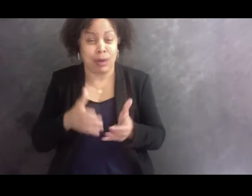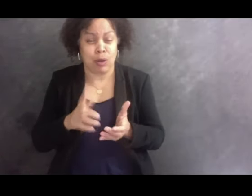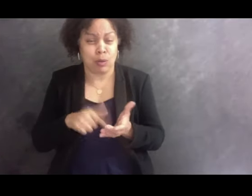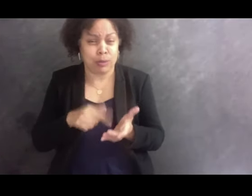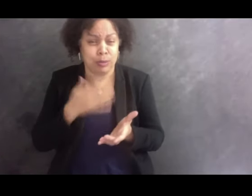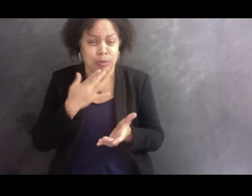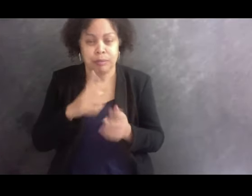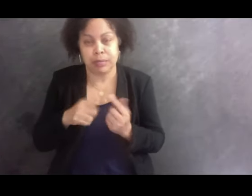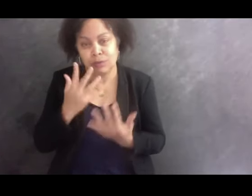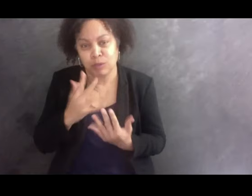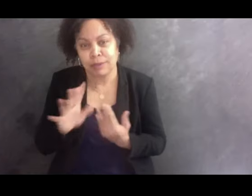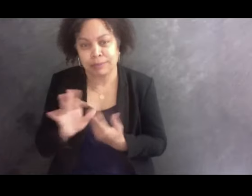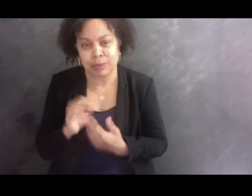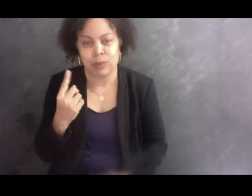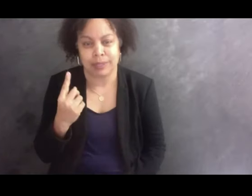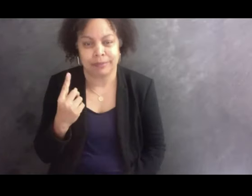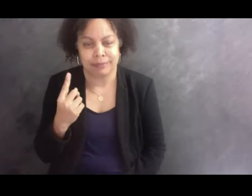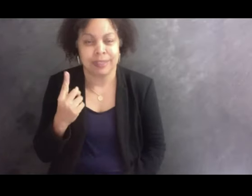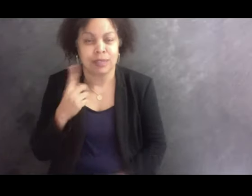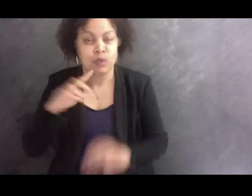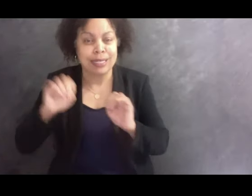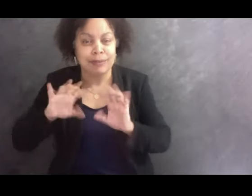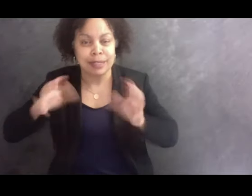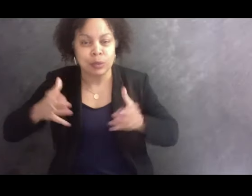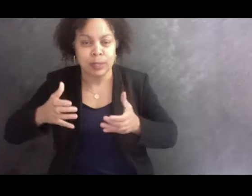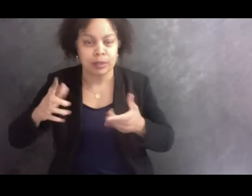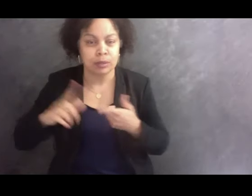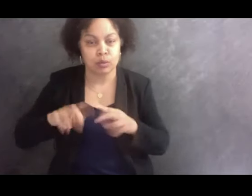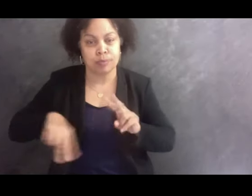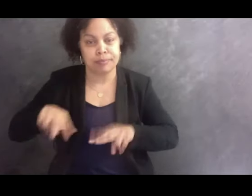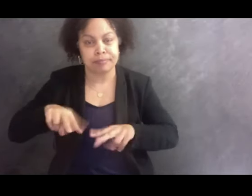pick just one as an evaluation framework.